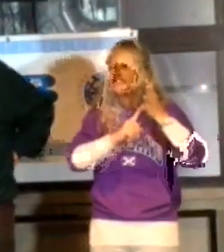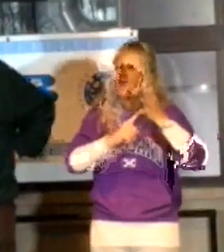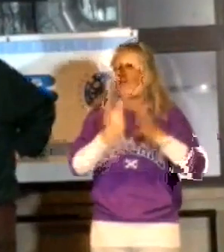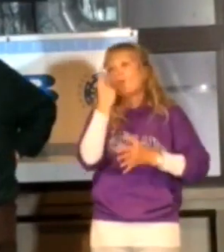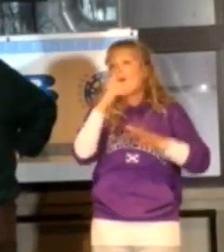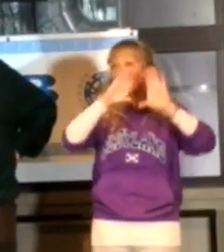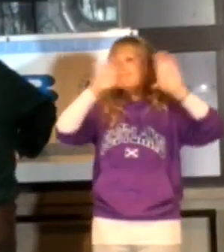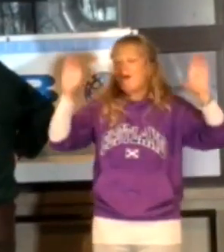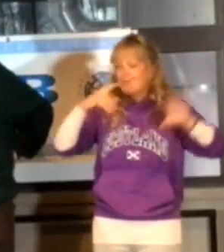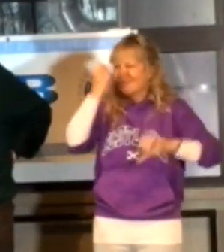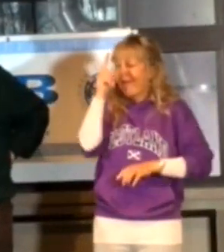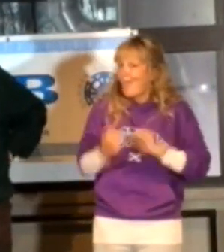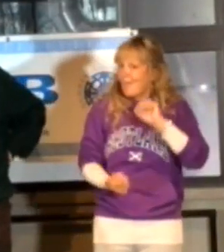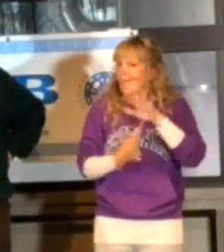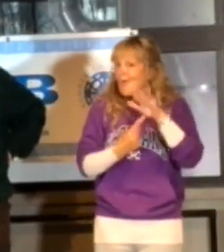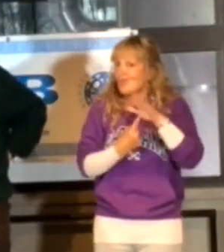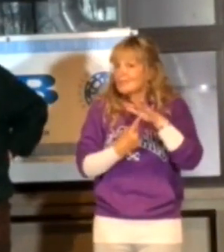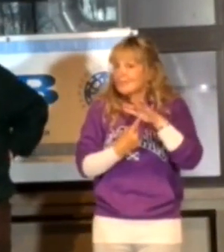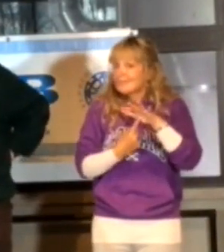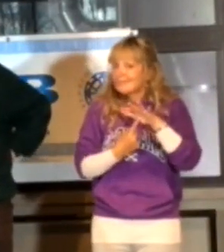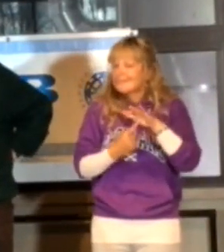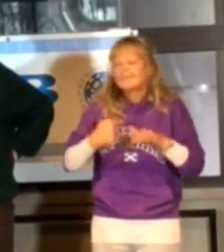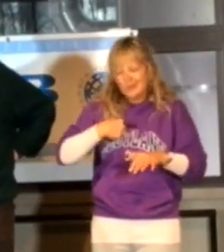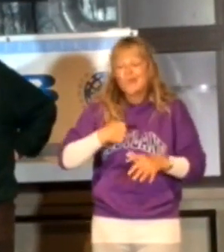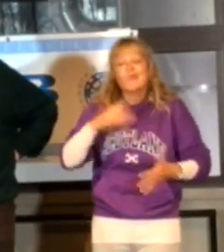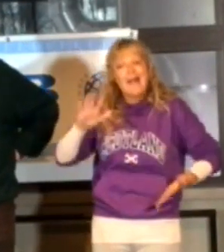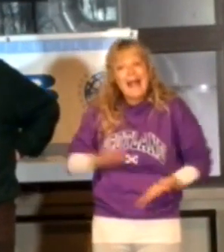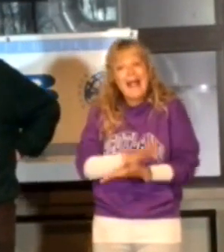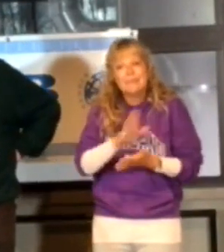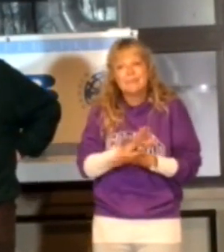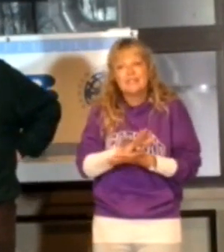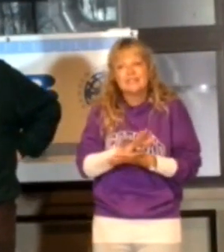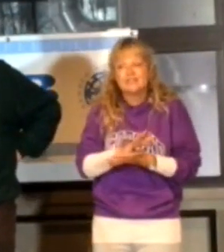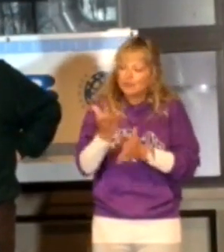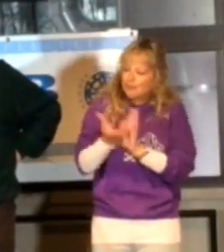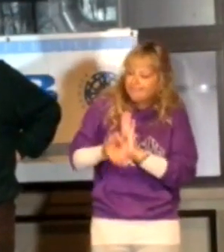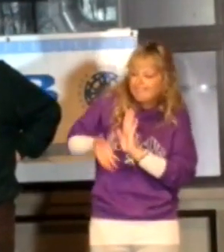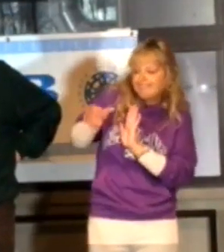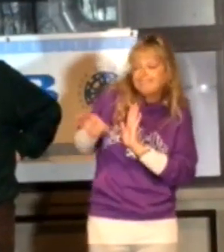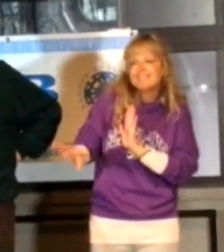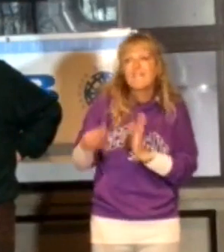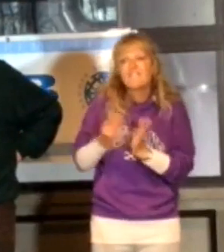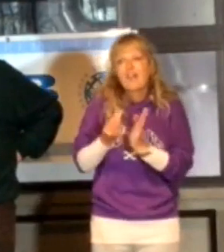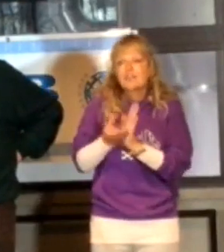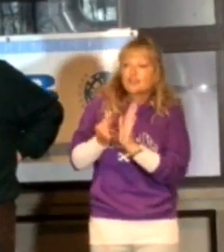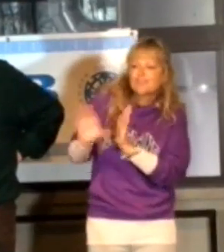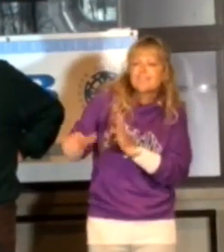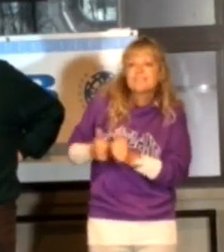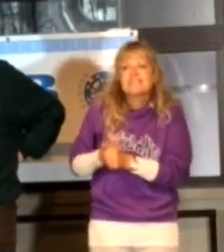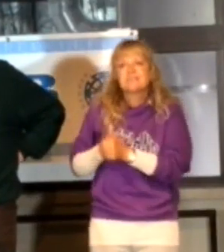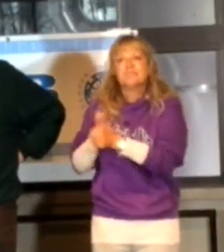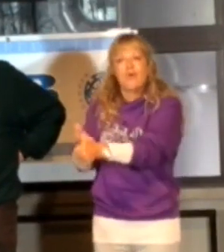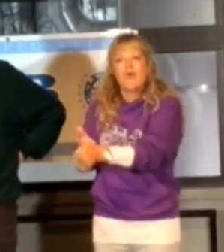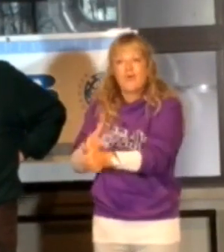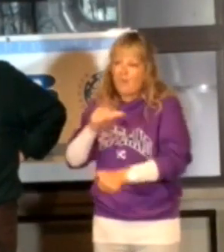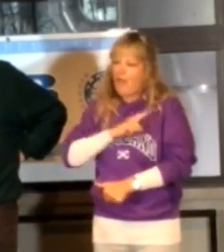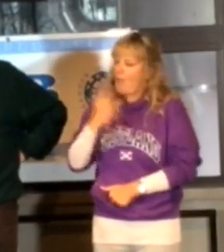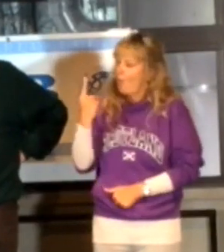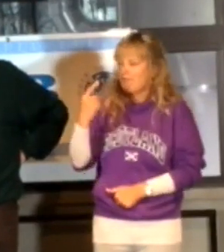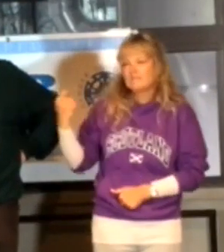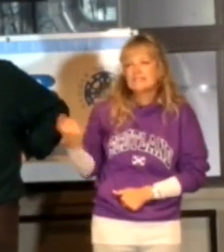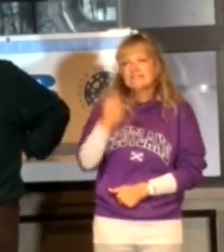movement, and we were happy to supply backing for that, one of the most successful marches